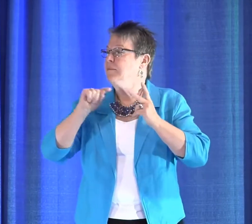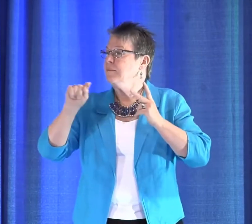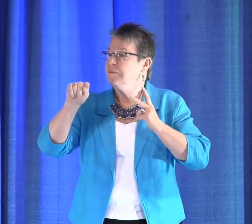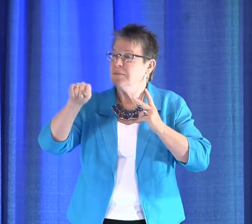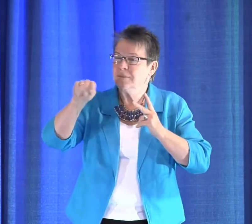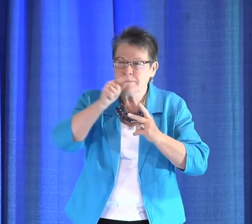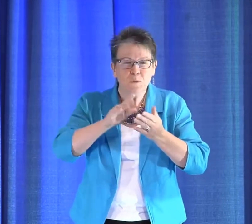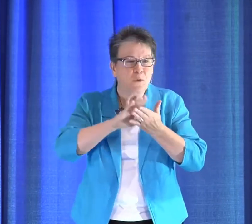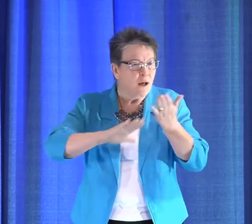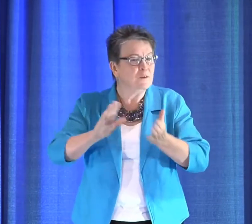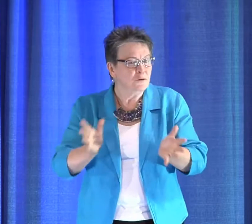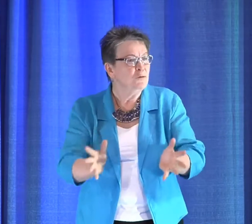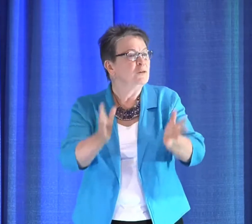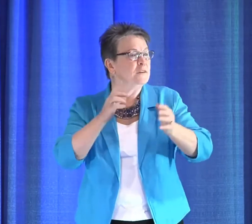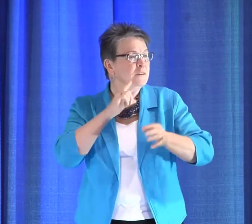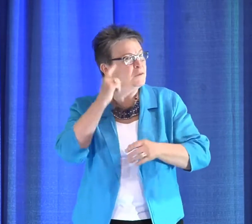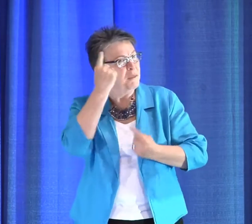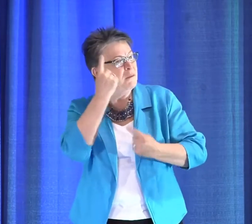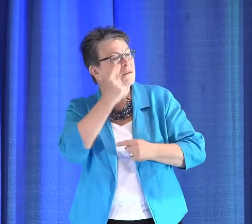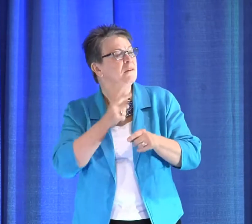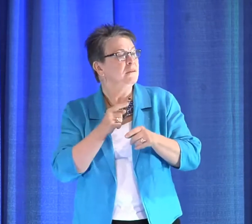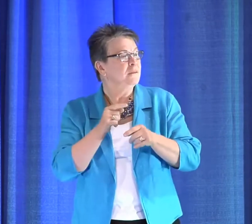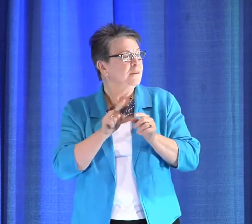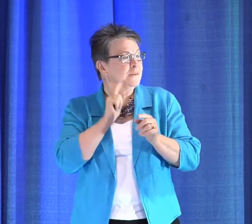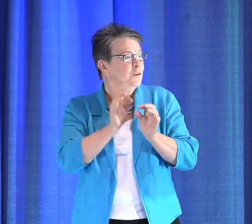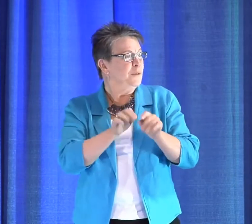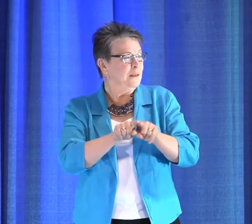Now, as we can see, that deaf interpreters are becoming more prevalent.